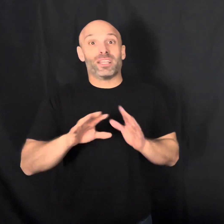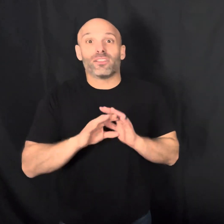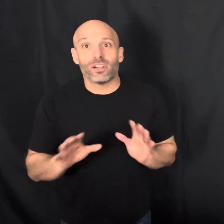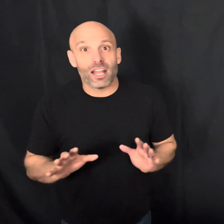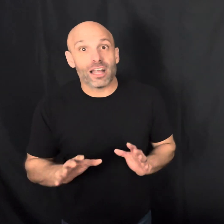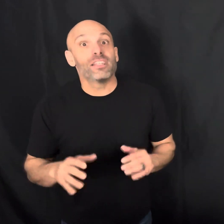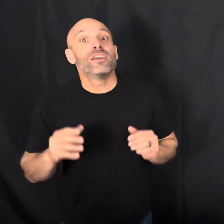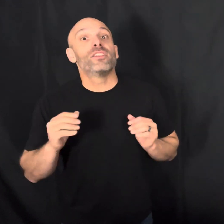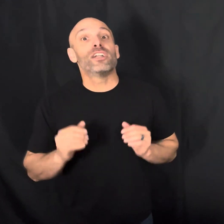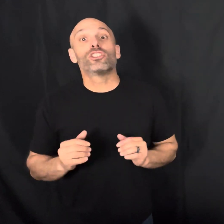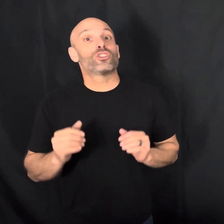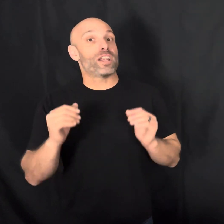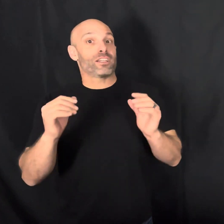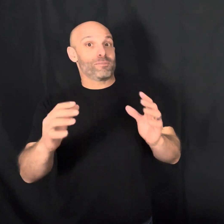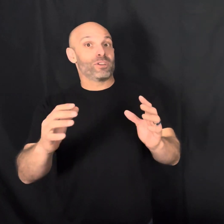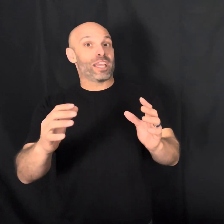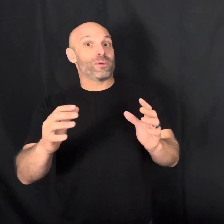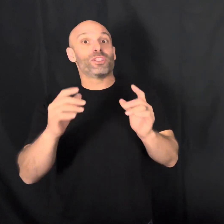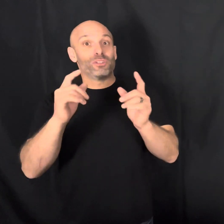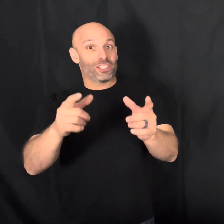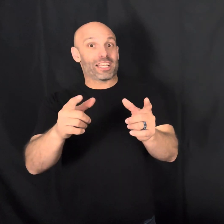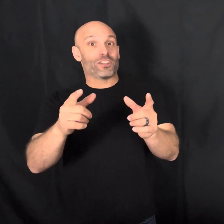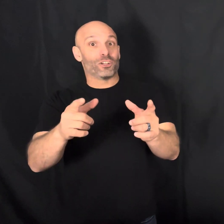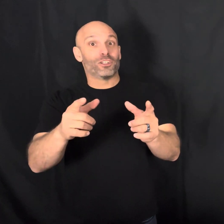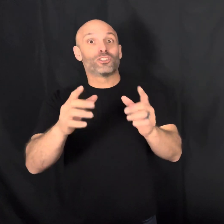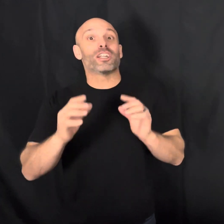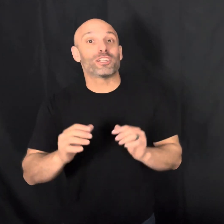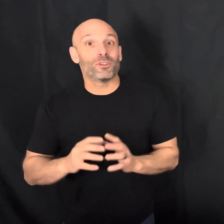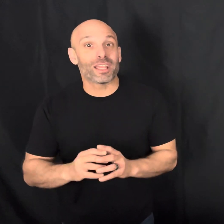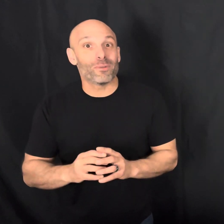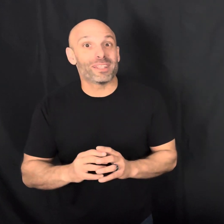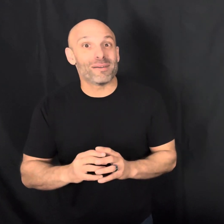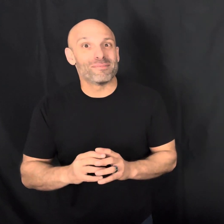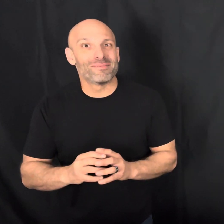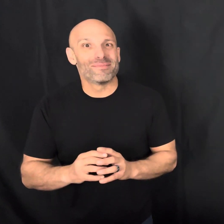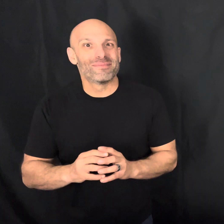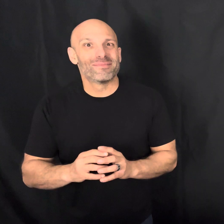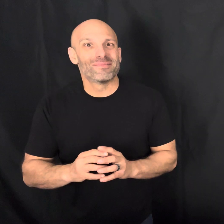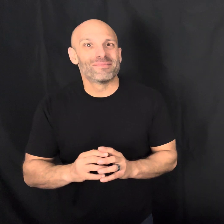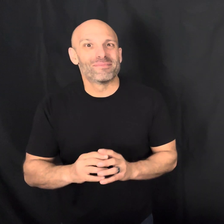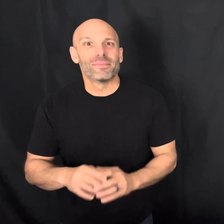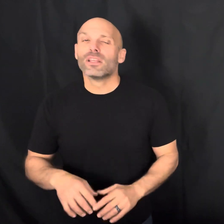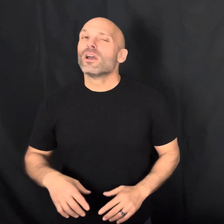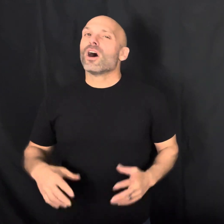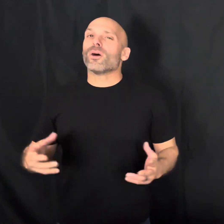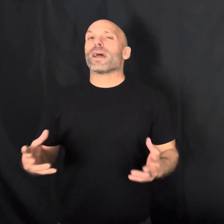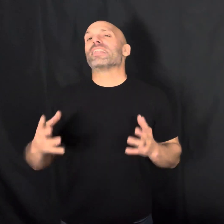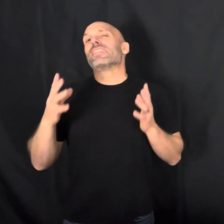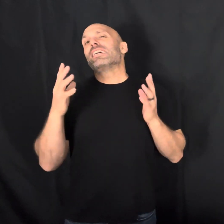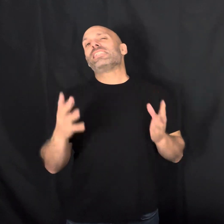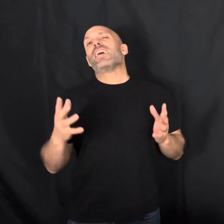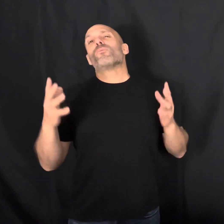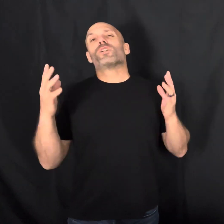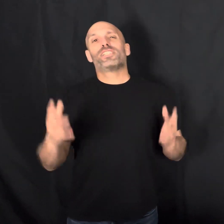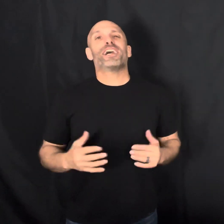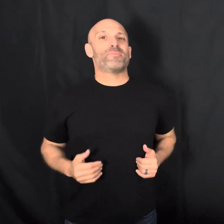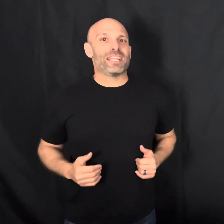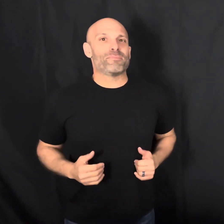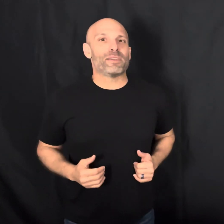They're not. They're just trying to communicate with you just like you're trying to communicate with them. All right, let's say we're done meeting